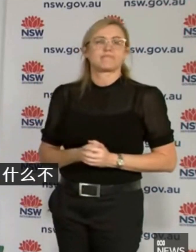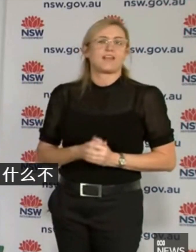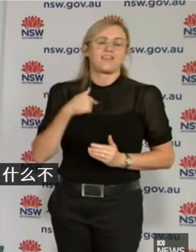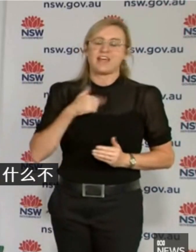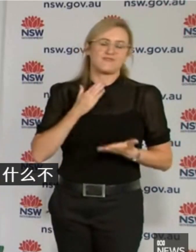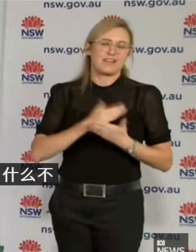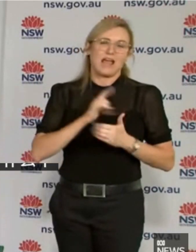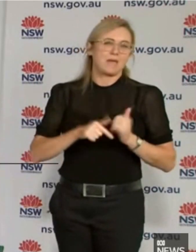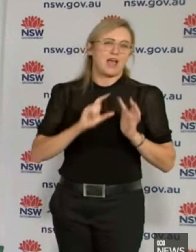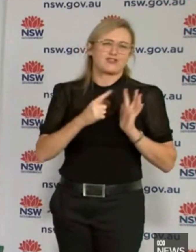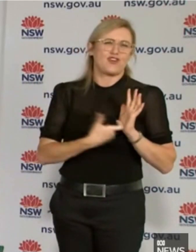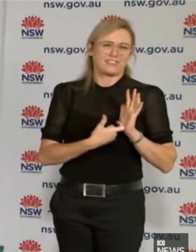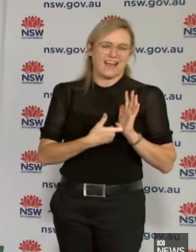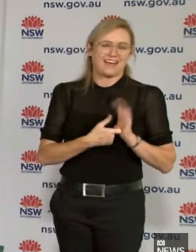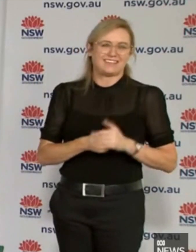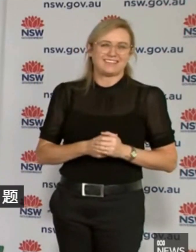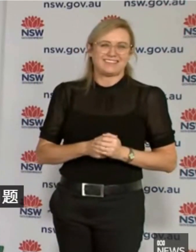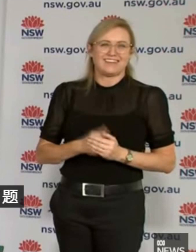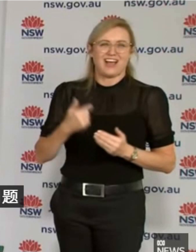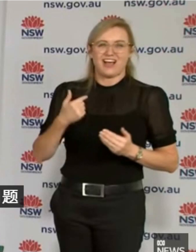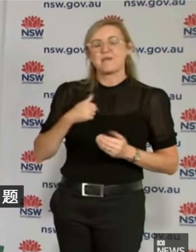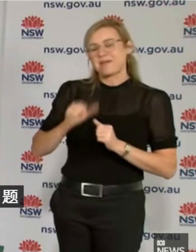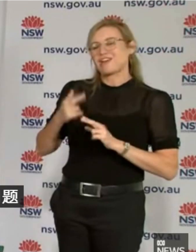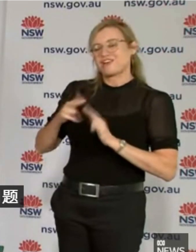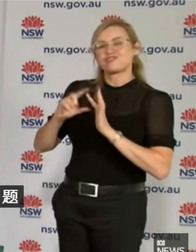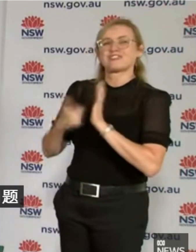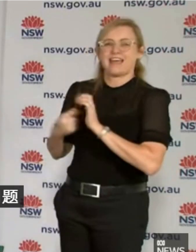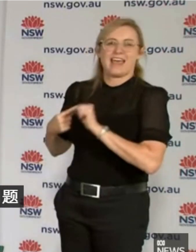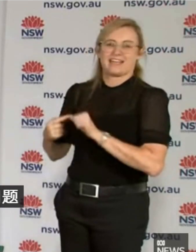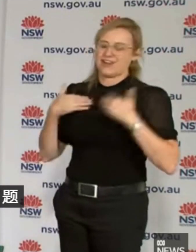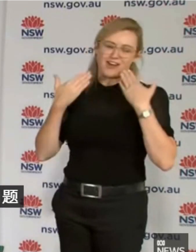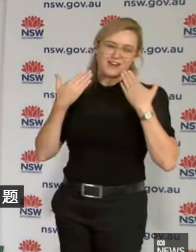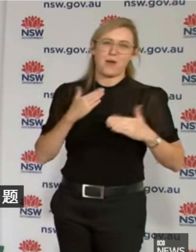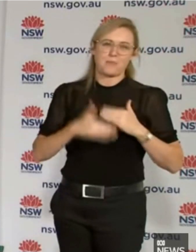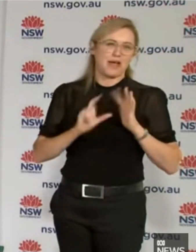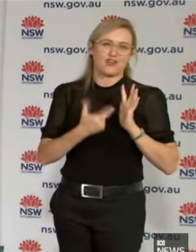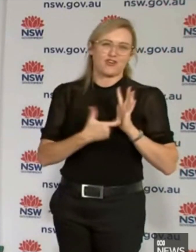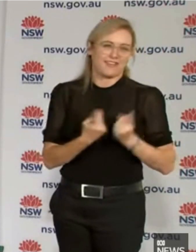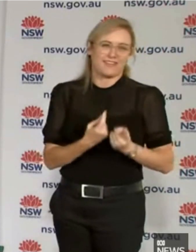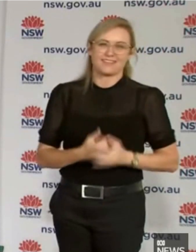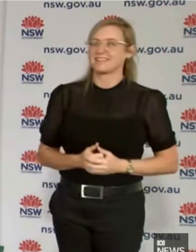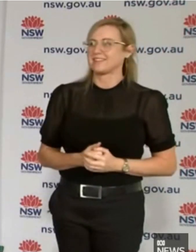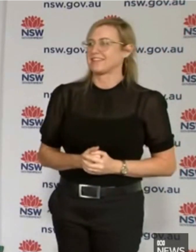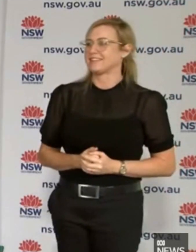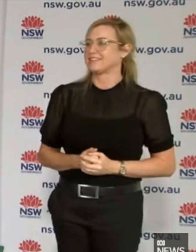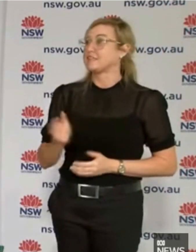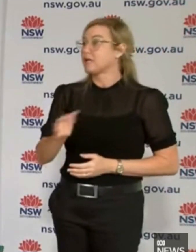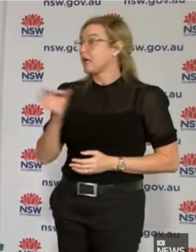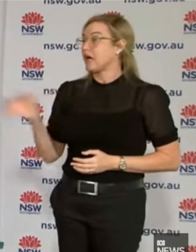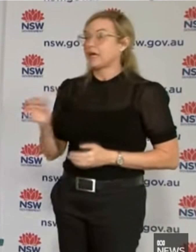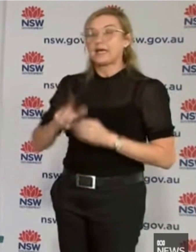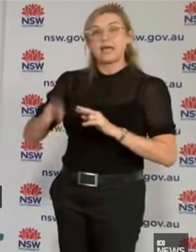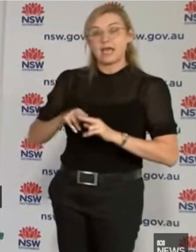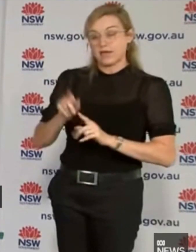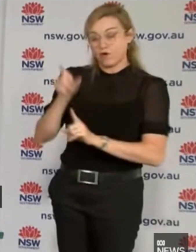Gale? She's desperate to answer the questions. Dr. Gale? Would you feel comfortable, for example, if people who